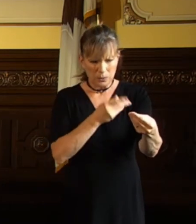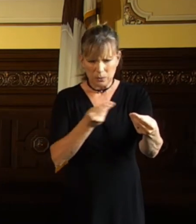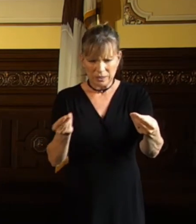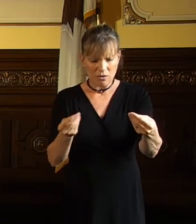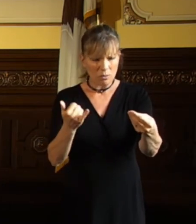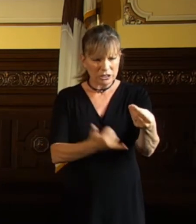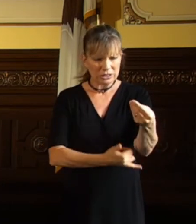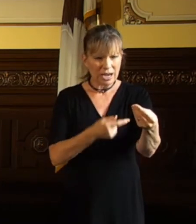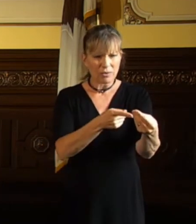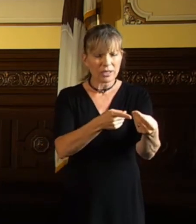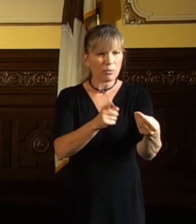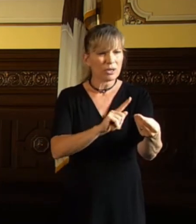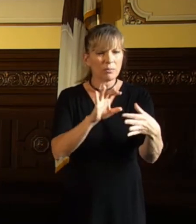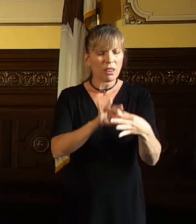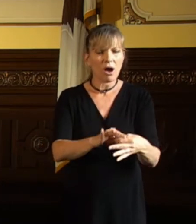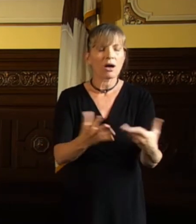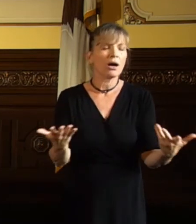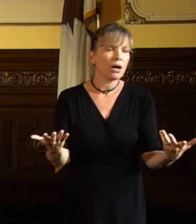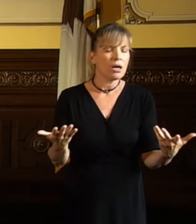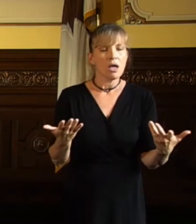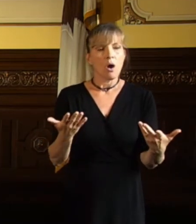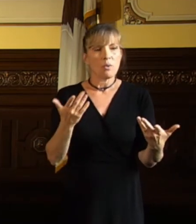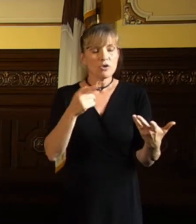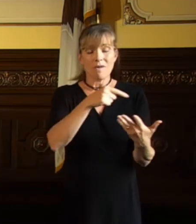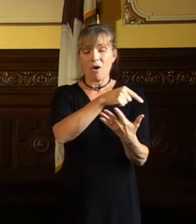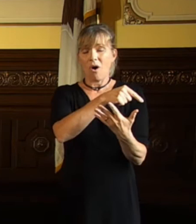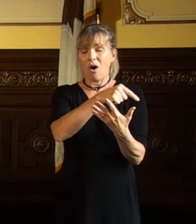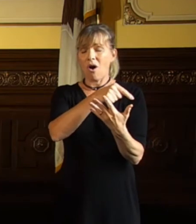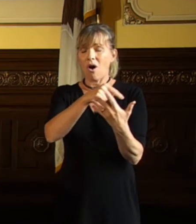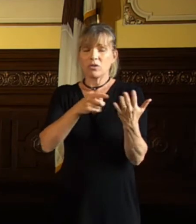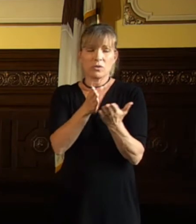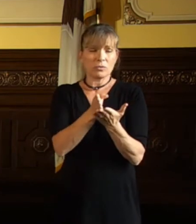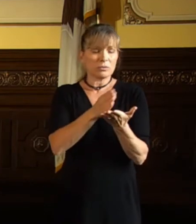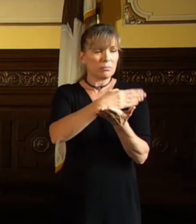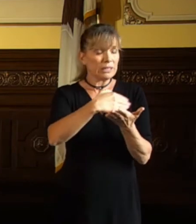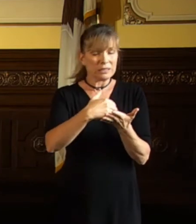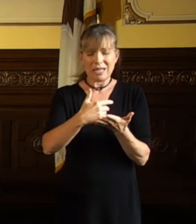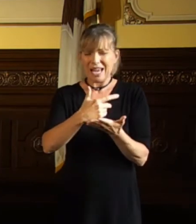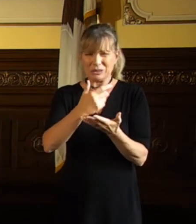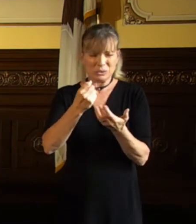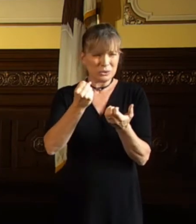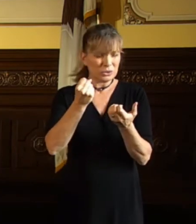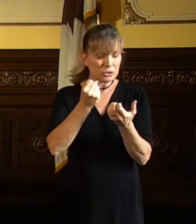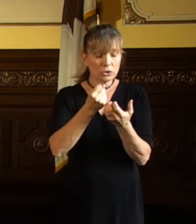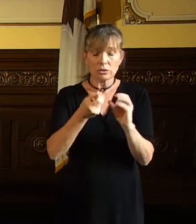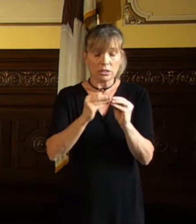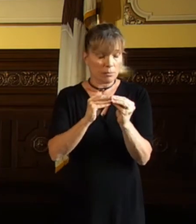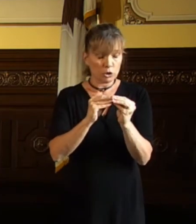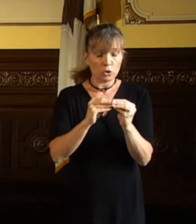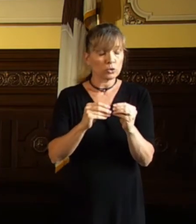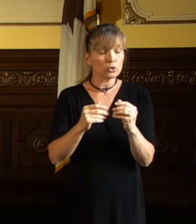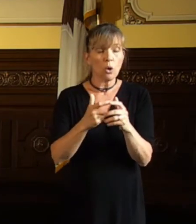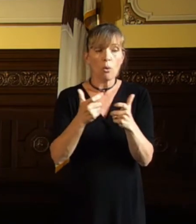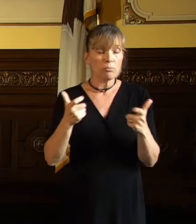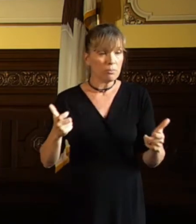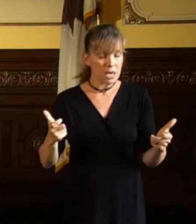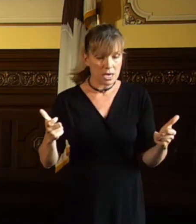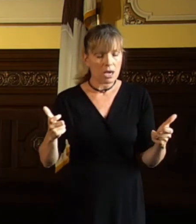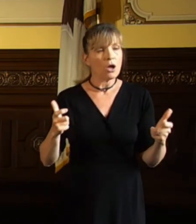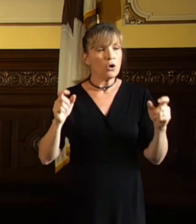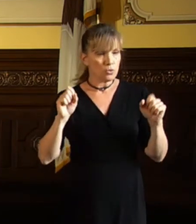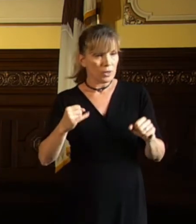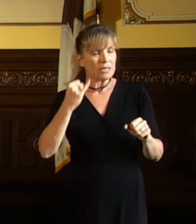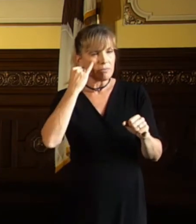which county that actually belonged to. When you deal with all of those pieces and you're dealing with such large numbers of data, you can imagine that there might be